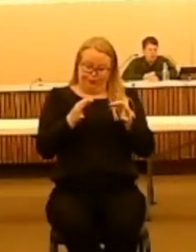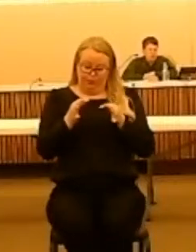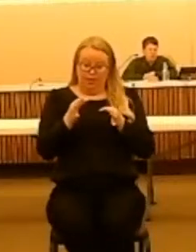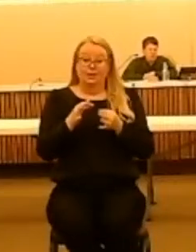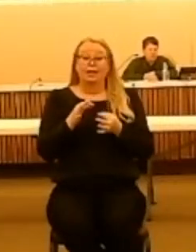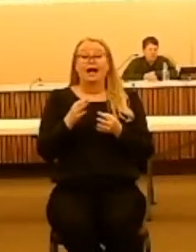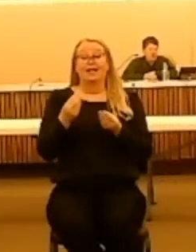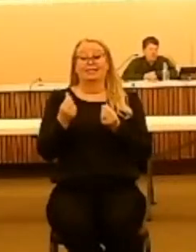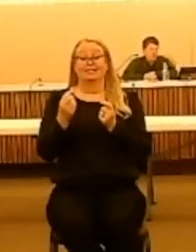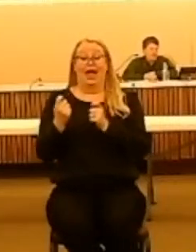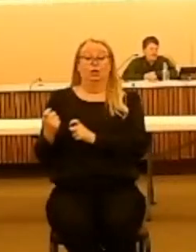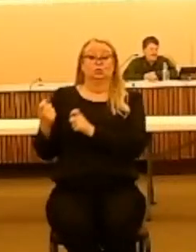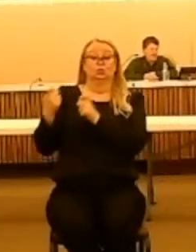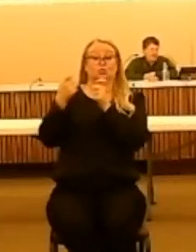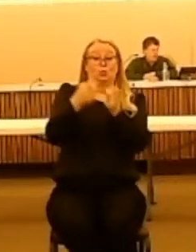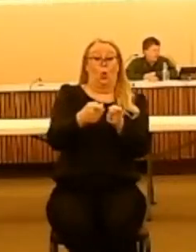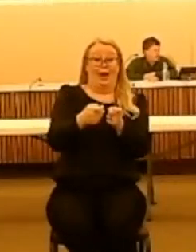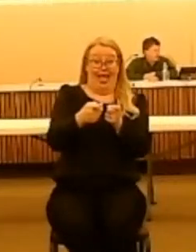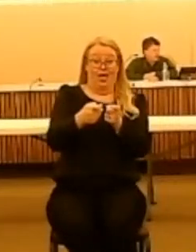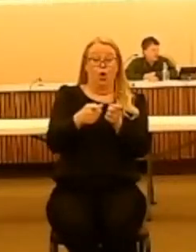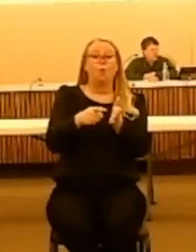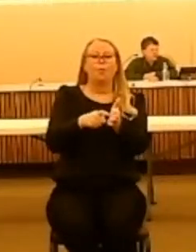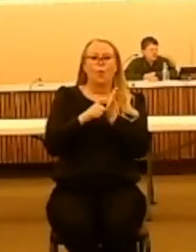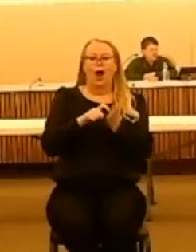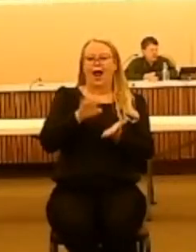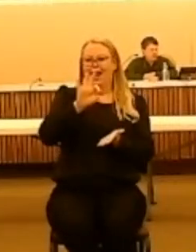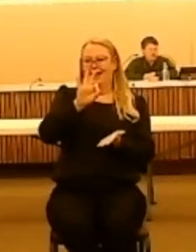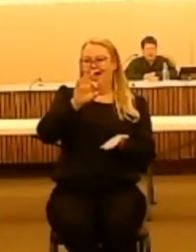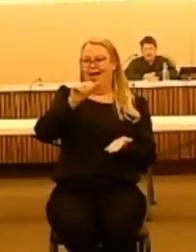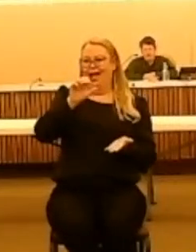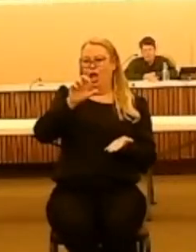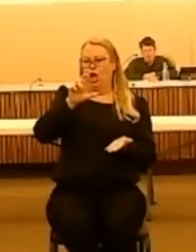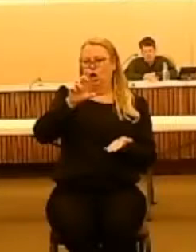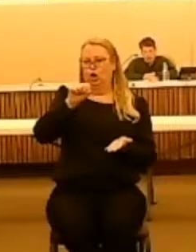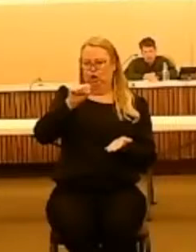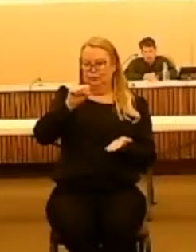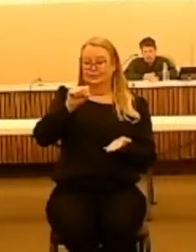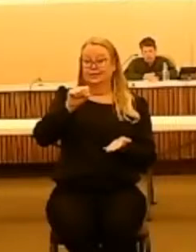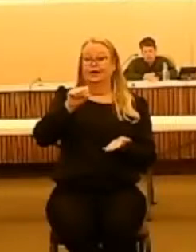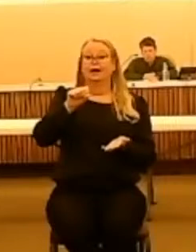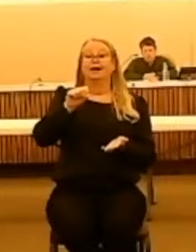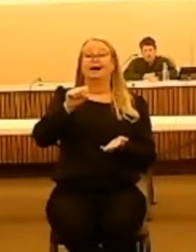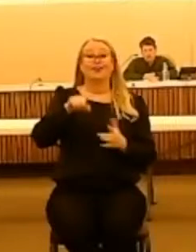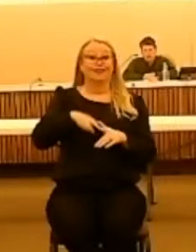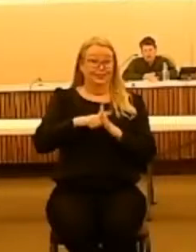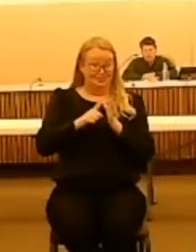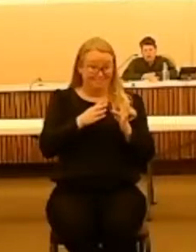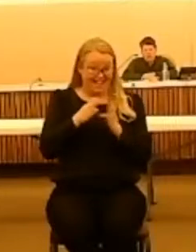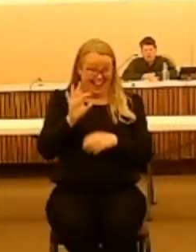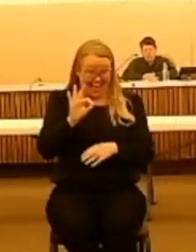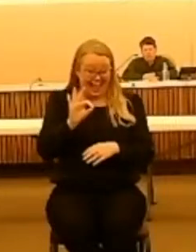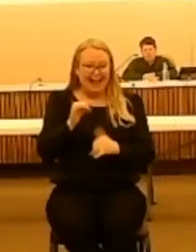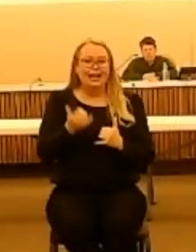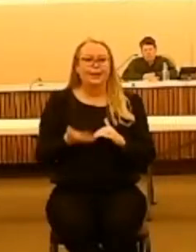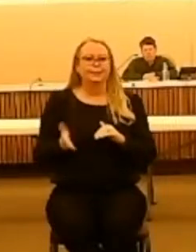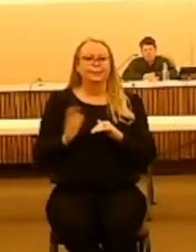school, the requirement was 9 acres. Since then, it has gone to 12 acres. The Rush Henrietta School District